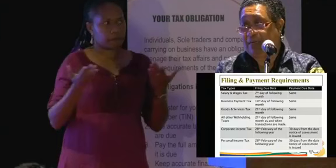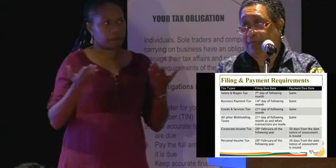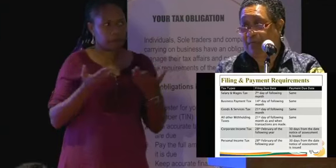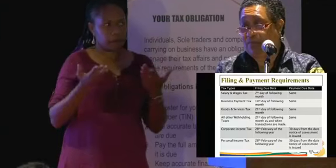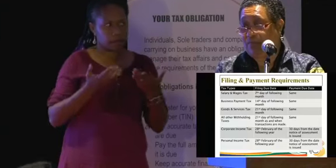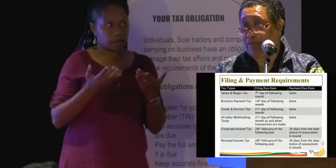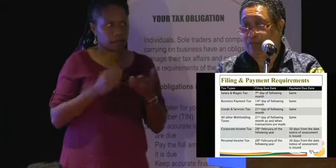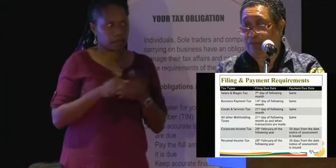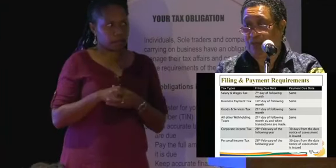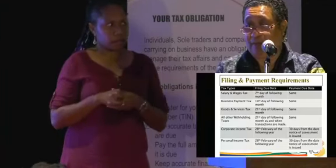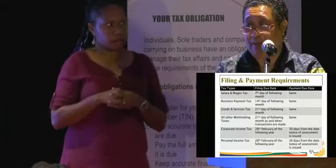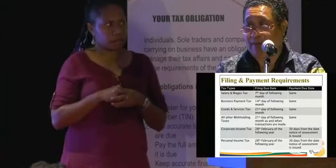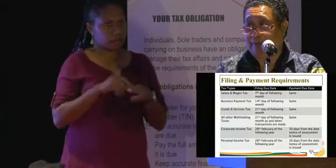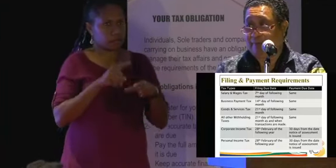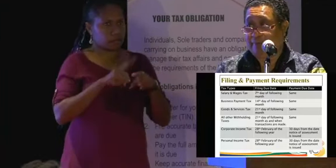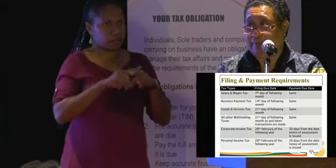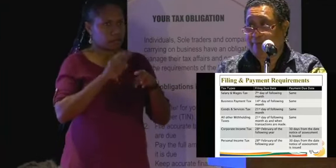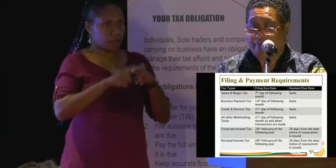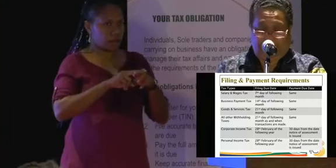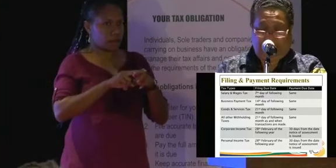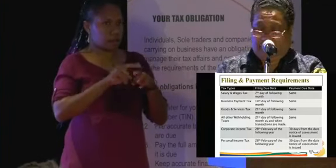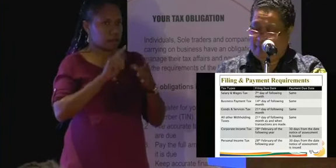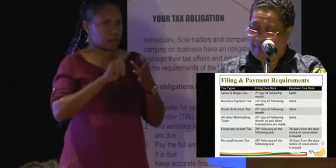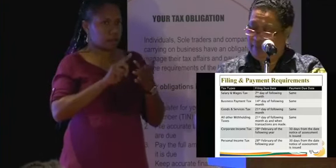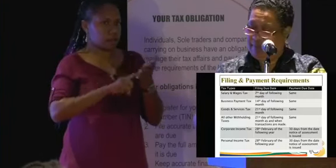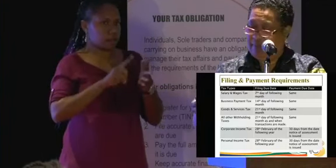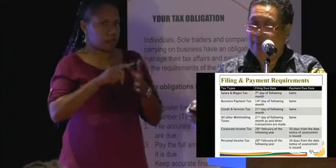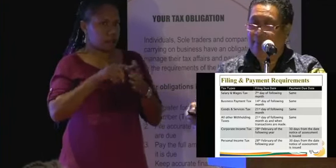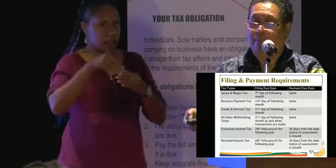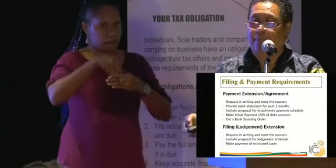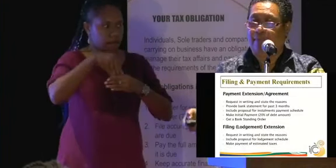starts from the date of registration.